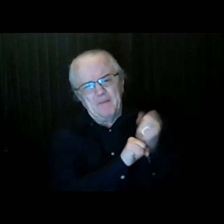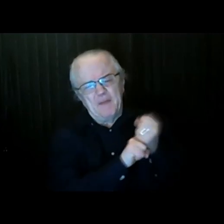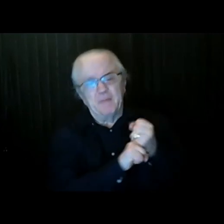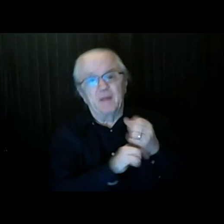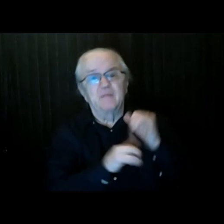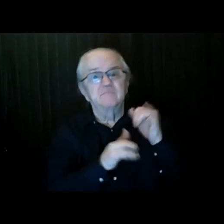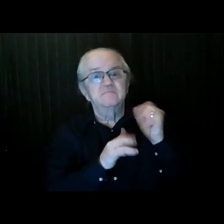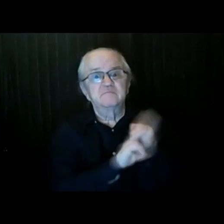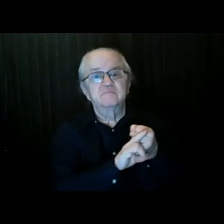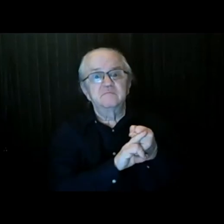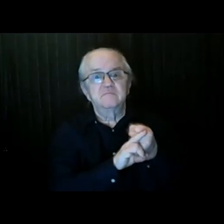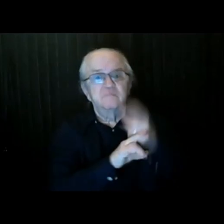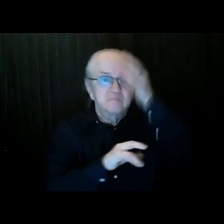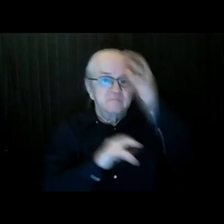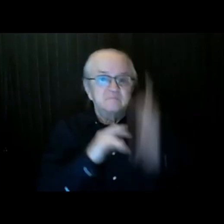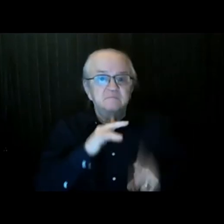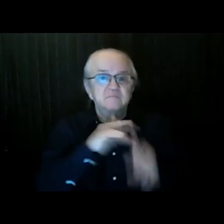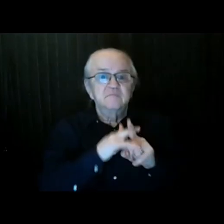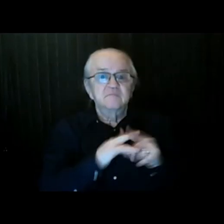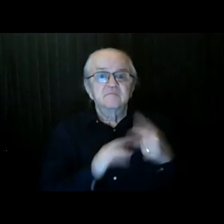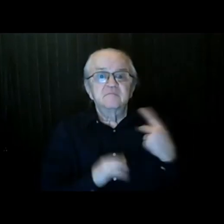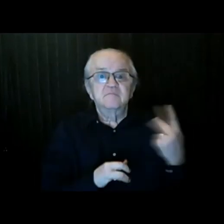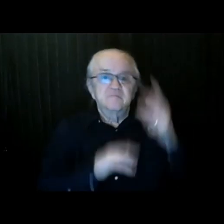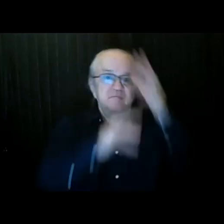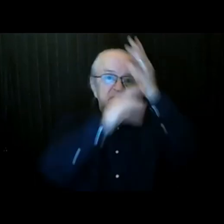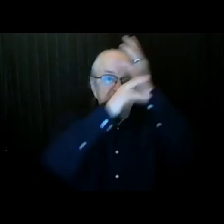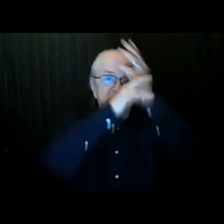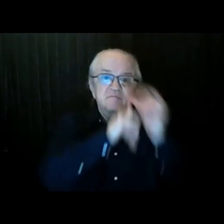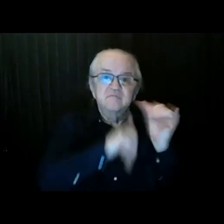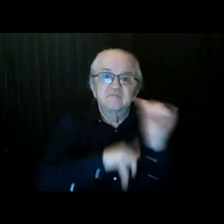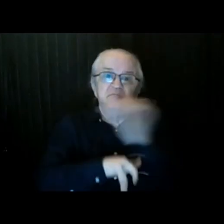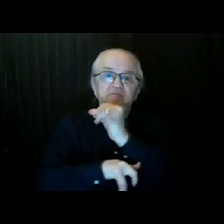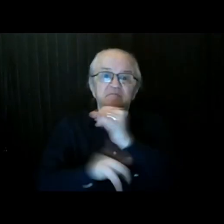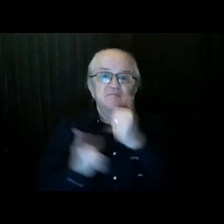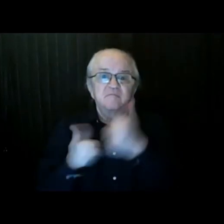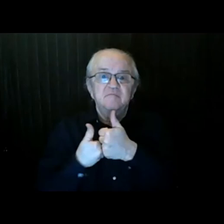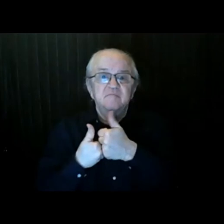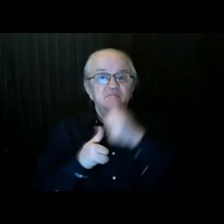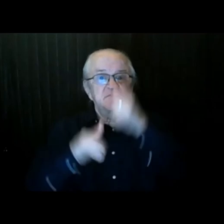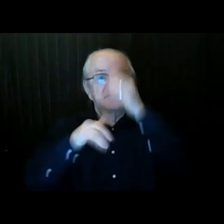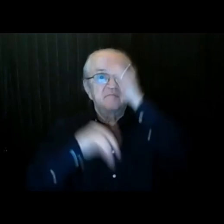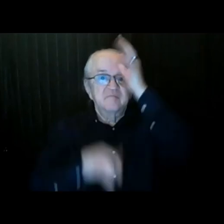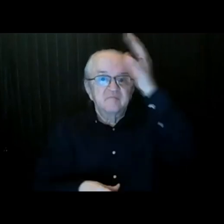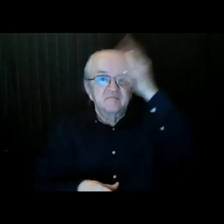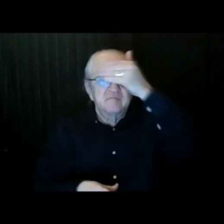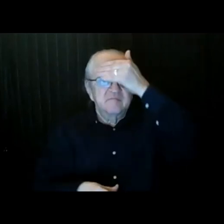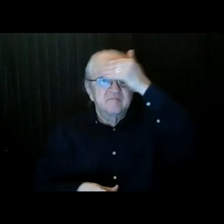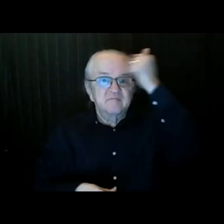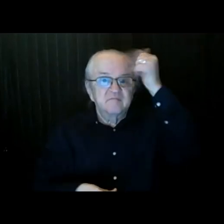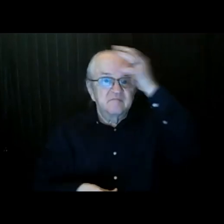dad showed up, and Pepe and I were at a game because Pepe had forgotten dad was showing up, and dad was on a